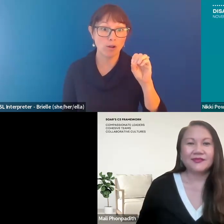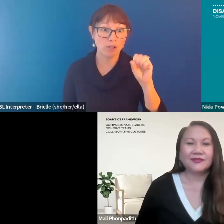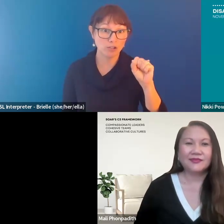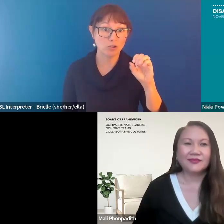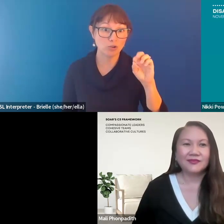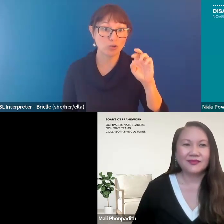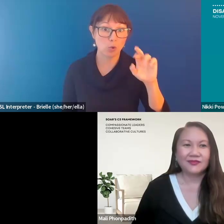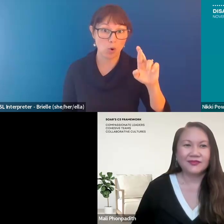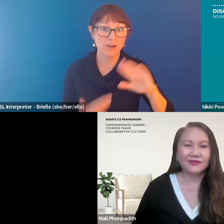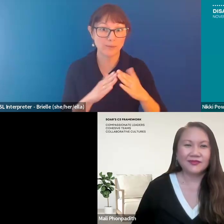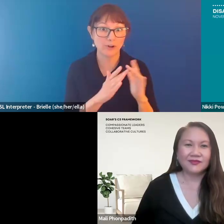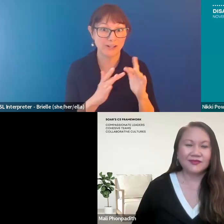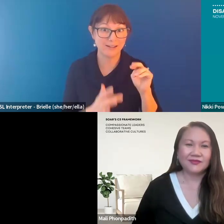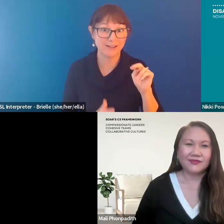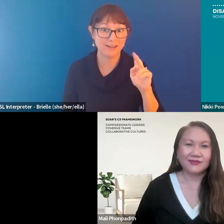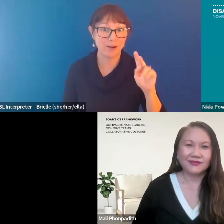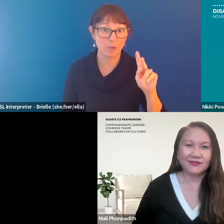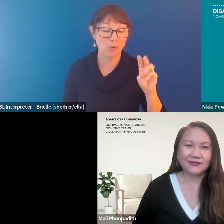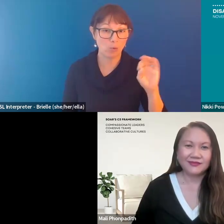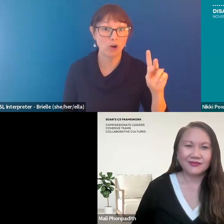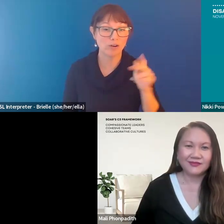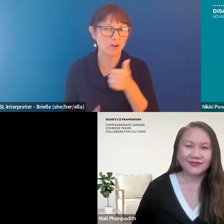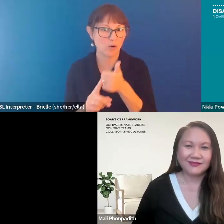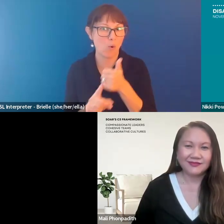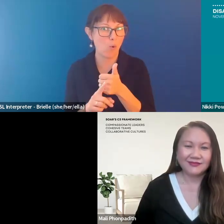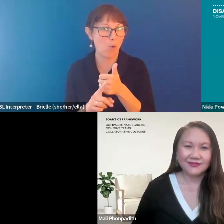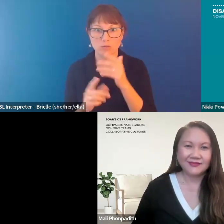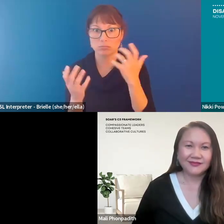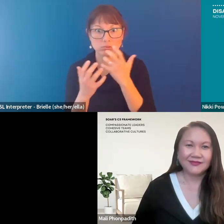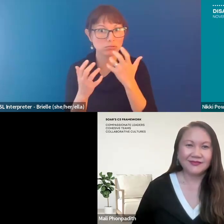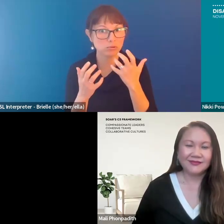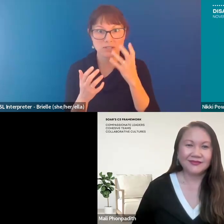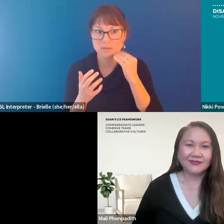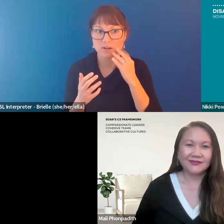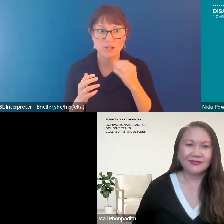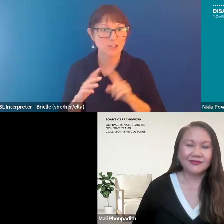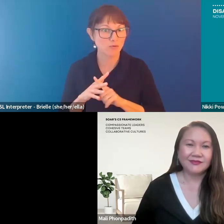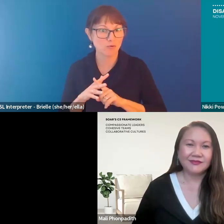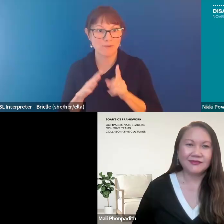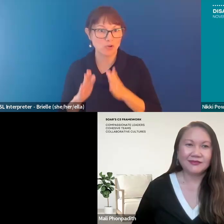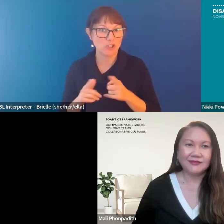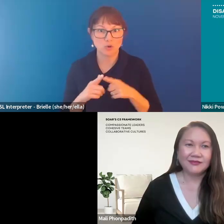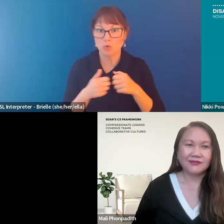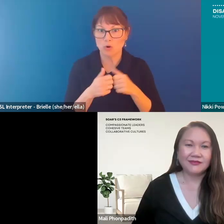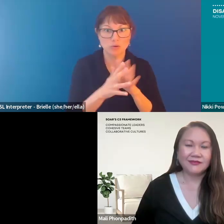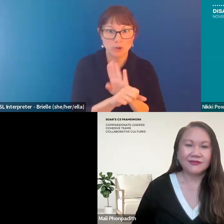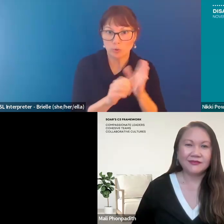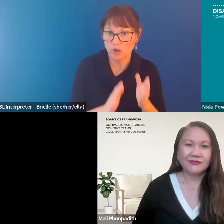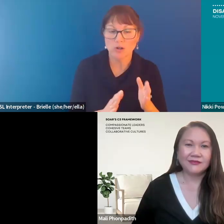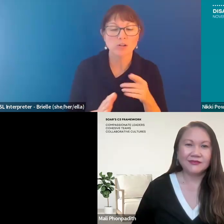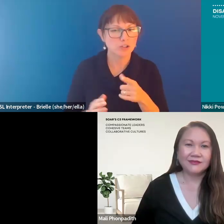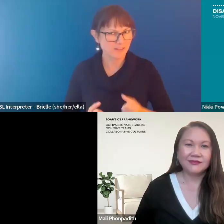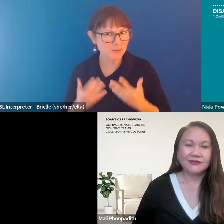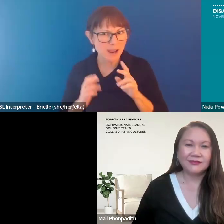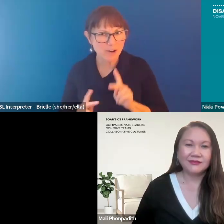her own extraordinary journey from refugee to visionary entrepreneur, Mali inspires and empowers others to lead